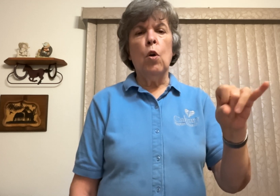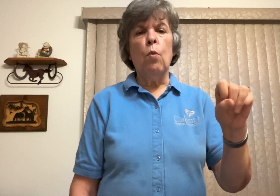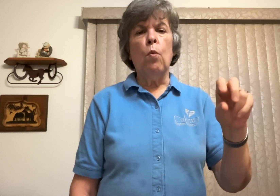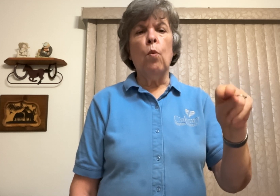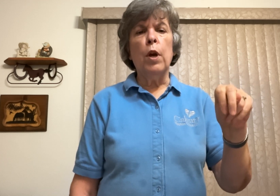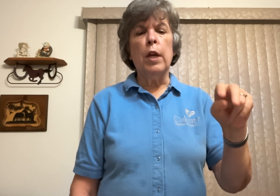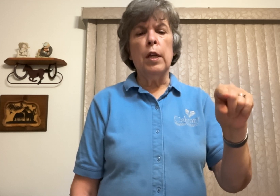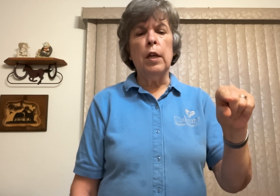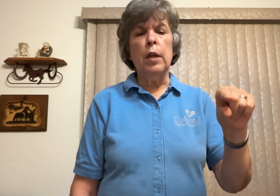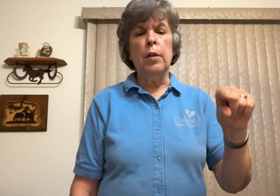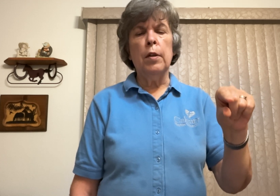wing,